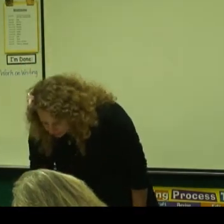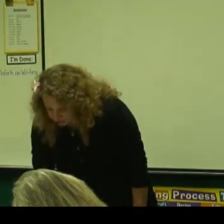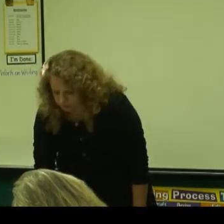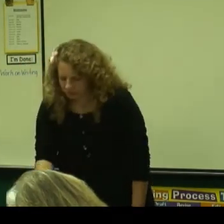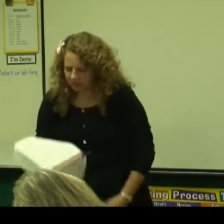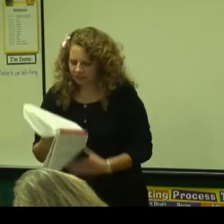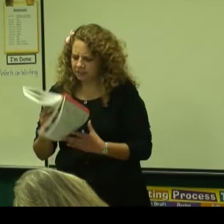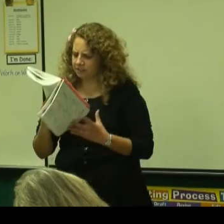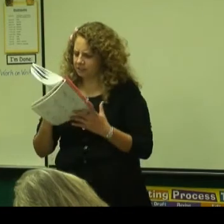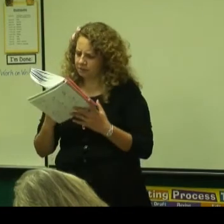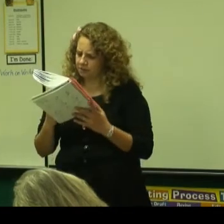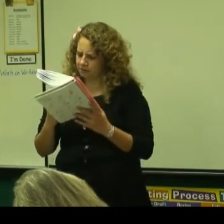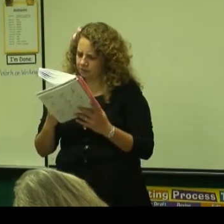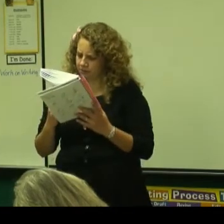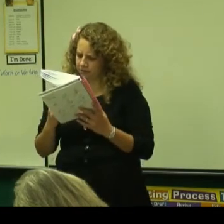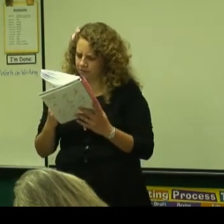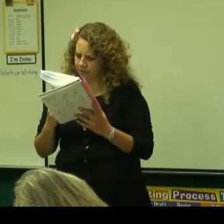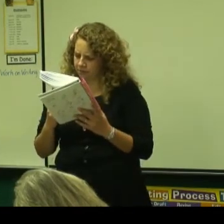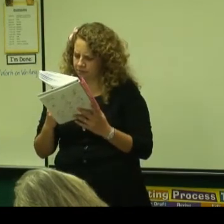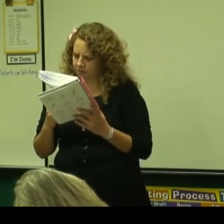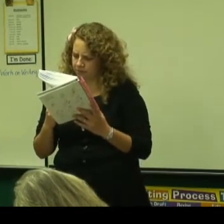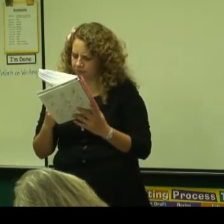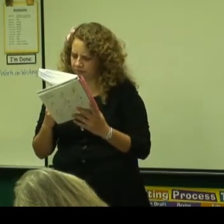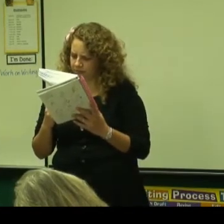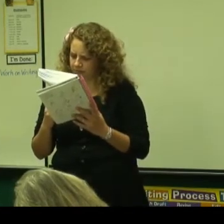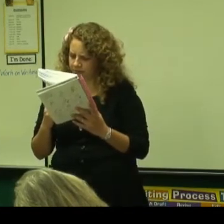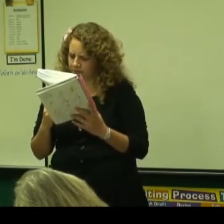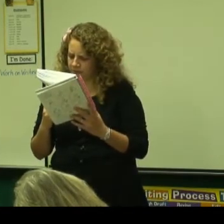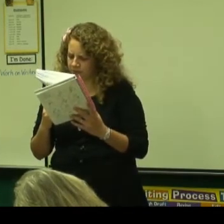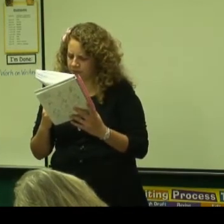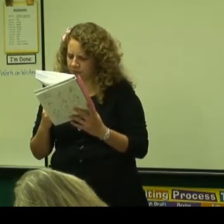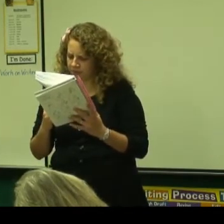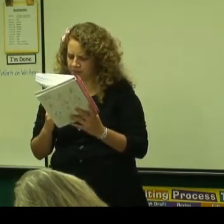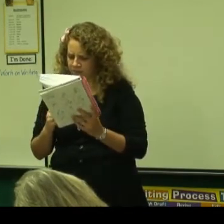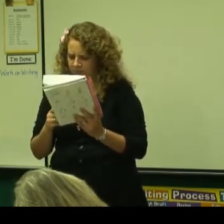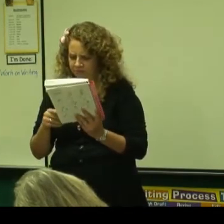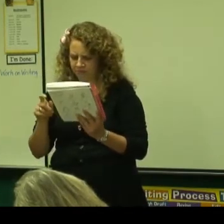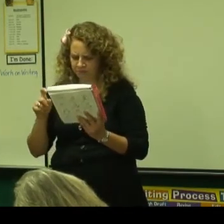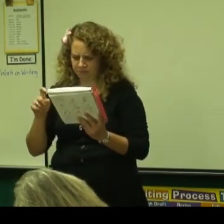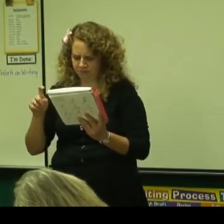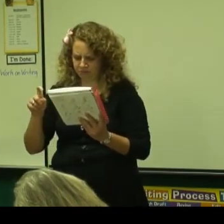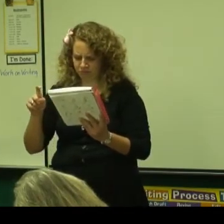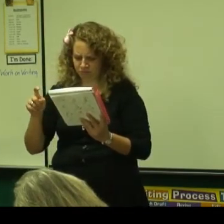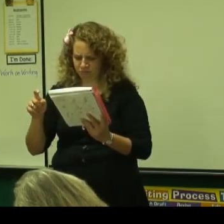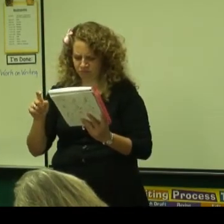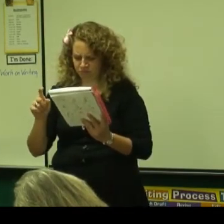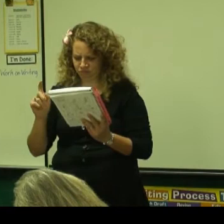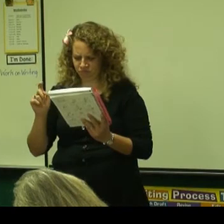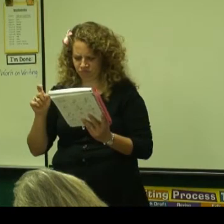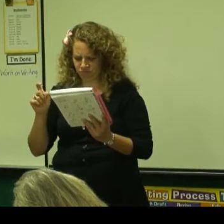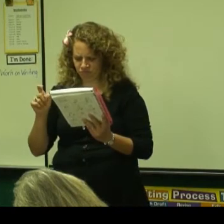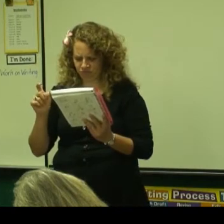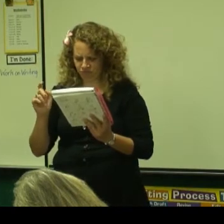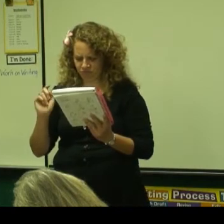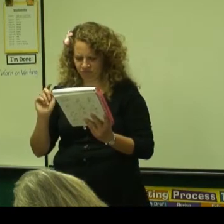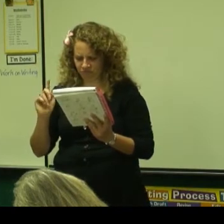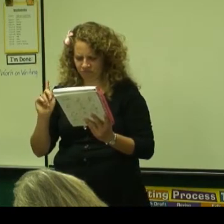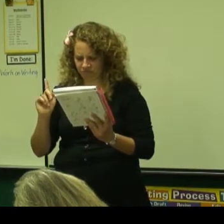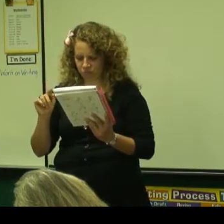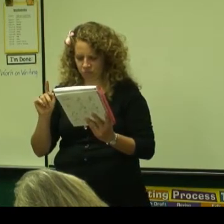just wiggling it? Is that what he's doing? No, it's like an arrow going forward, so it's like need, but